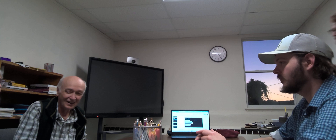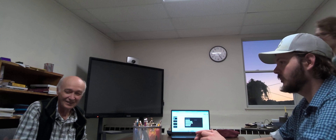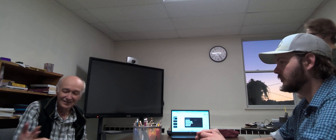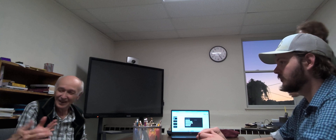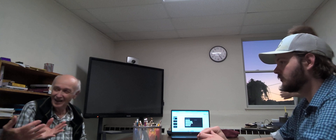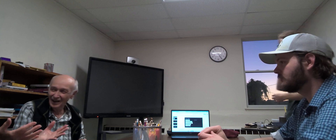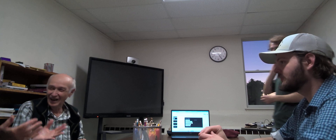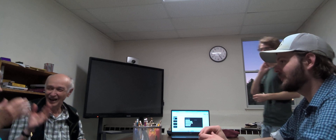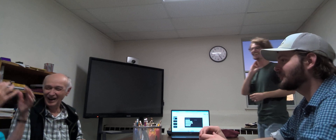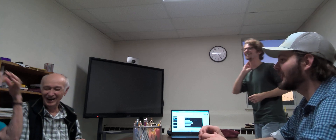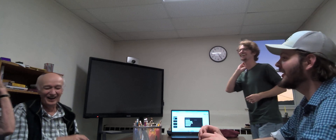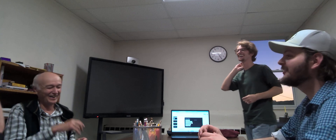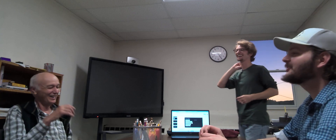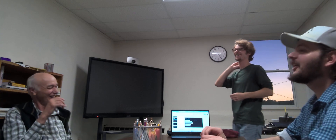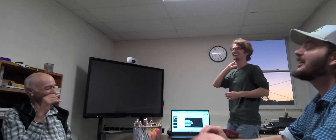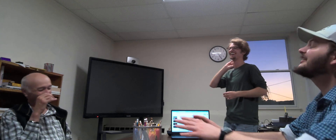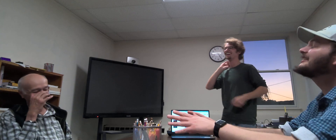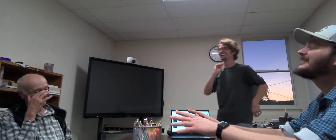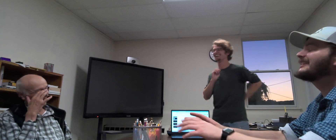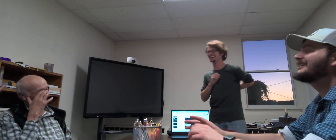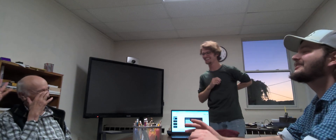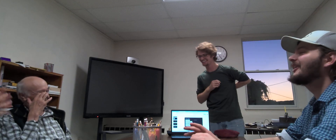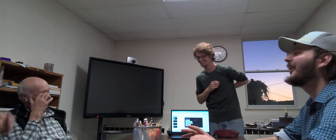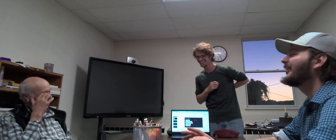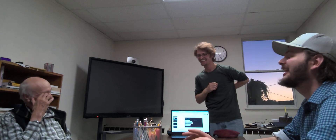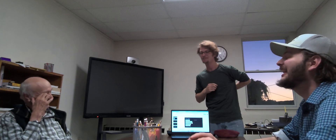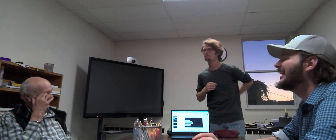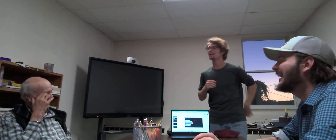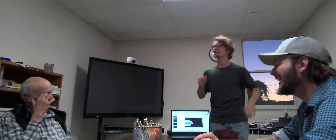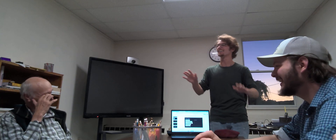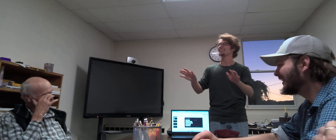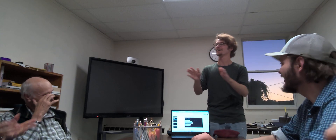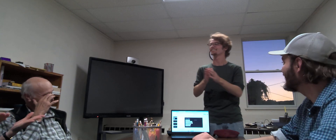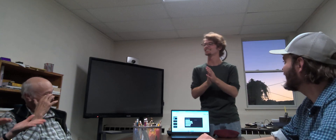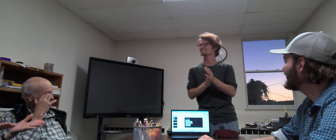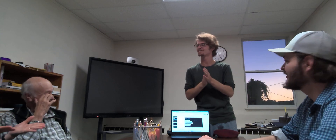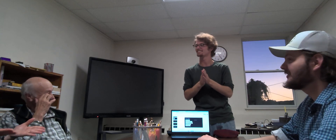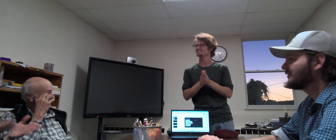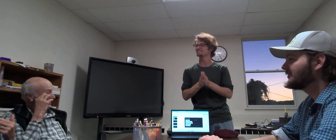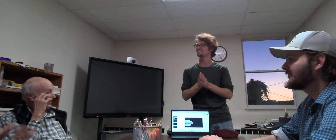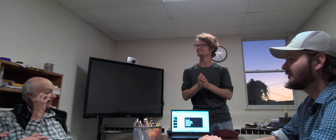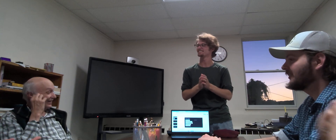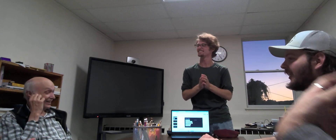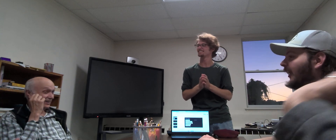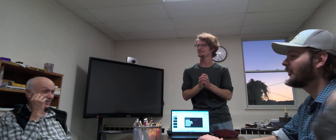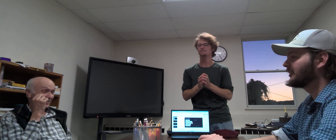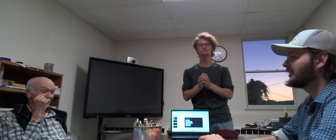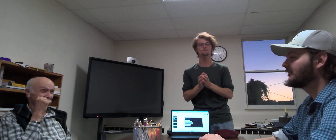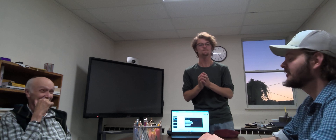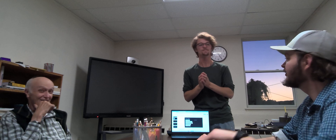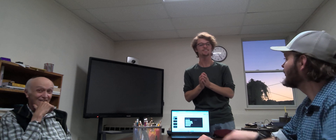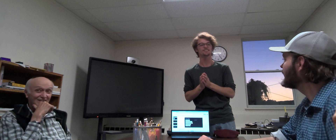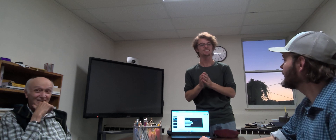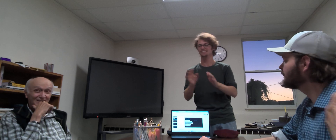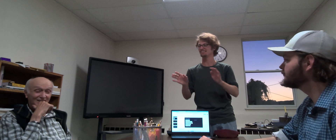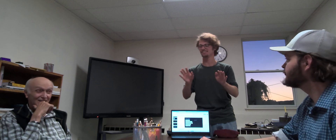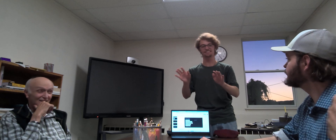you. Sorry, Totally. sorry. You're just now- Can I think I- you're supposed to guess what it is, Oh, It is right? hard to read. I Can I agree clear with you. anything